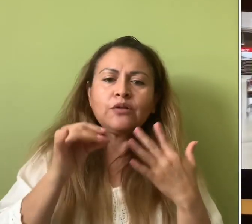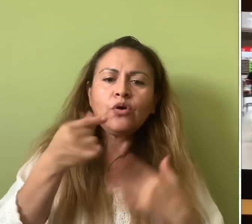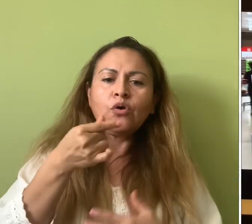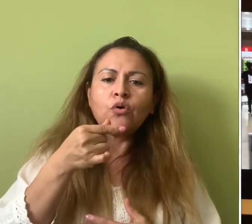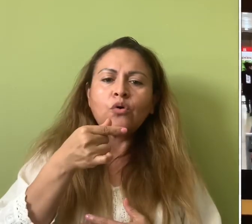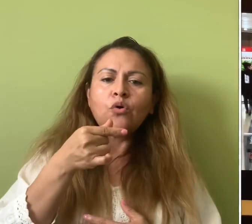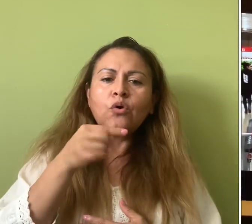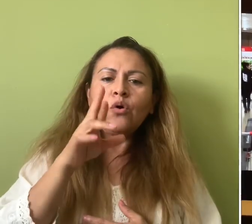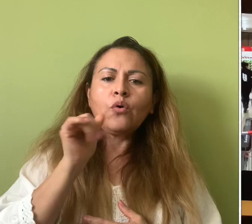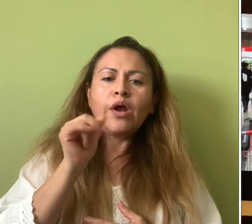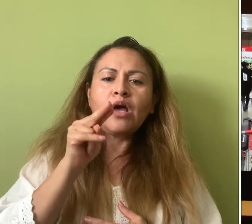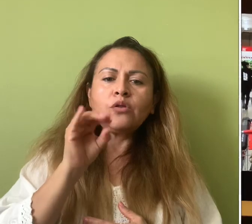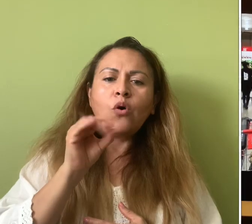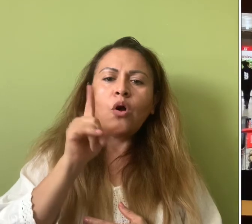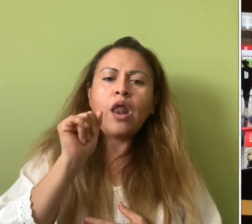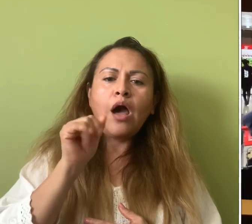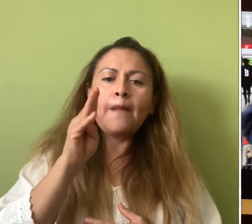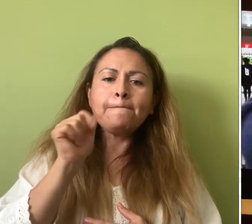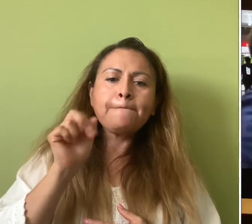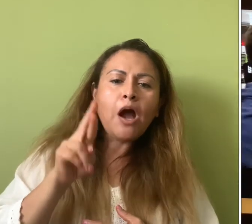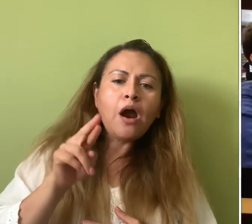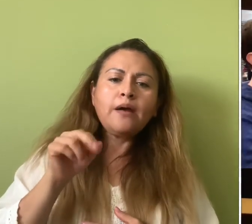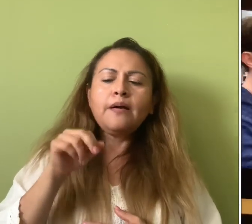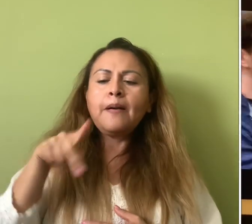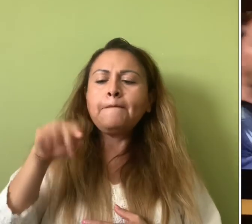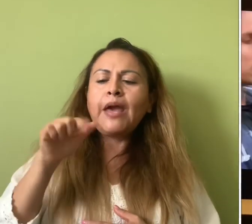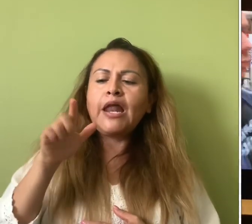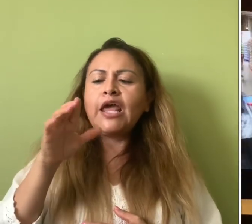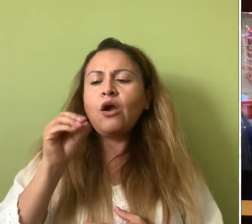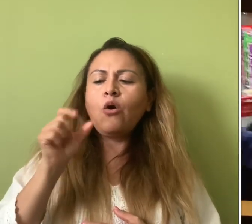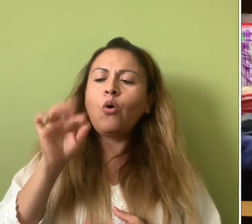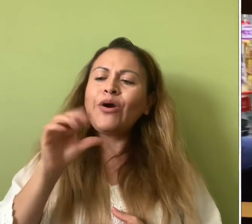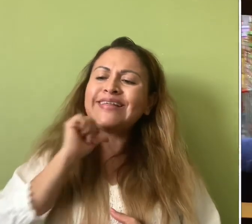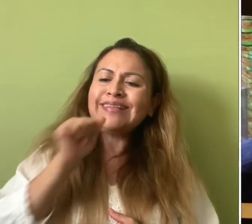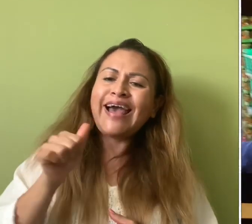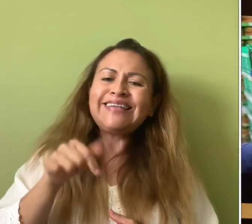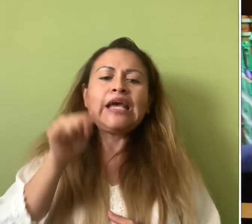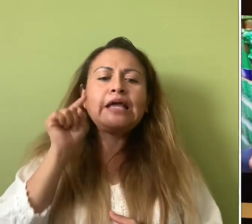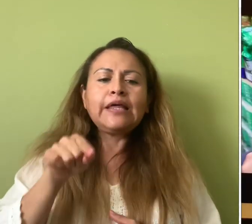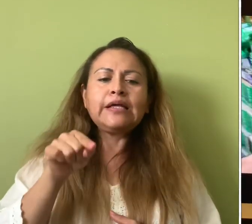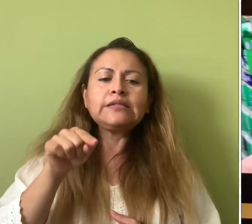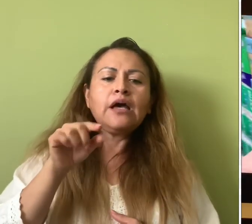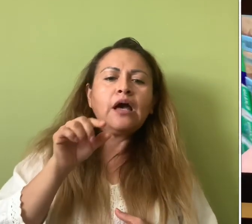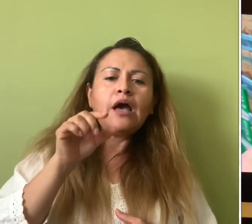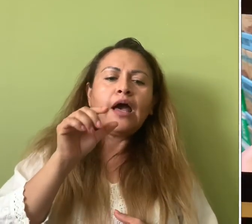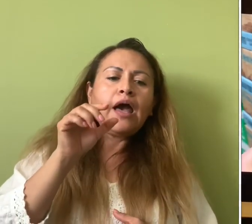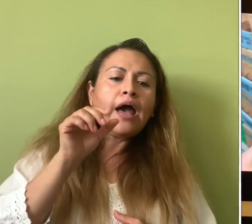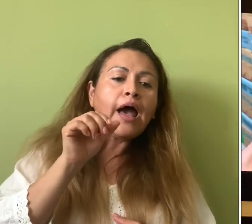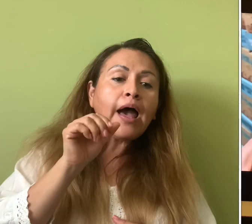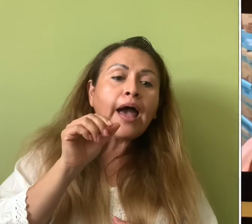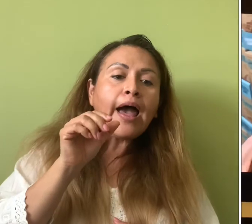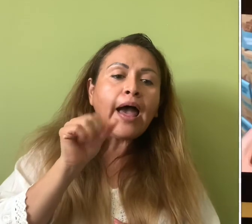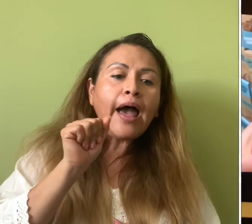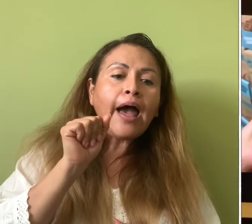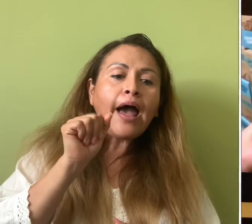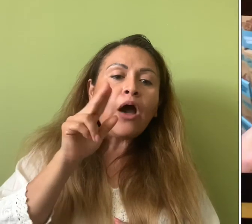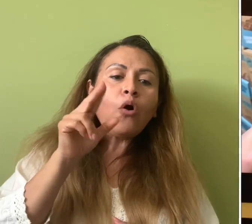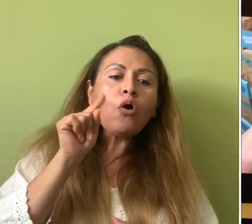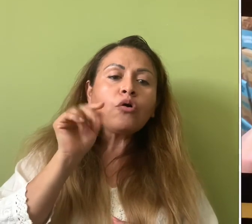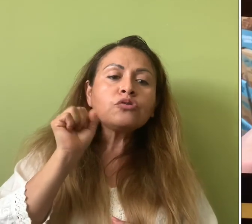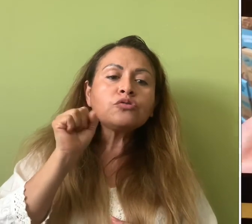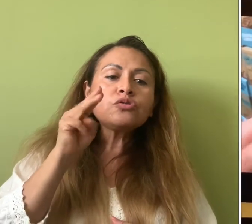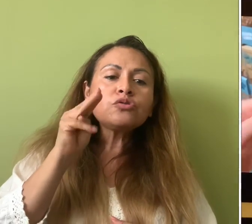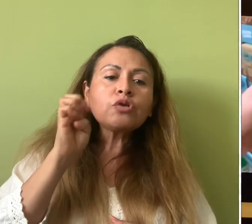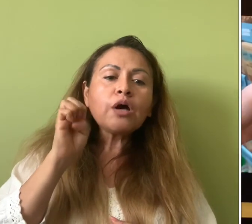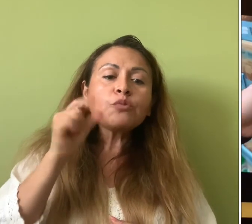bar, paleo or not, I would actually go for this one. This is Autumn's Gold grain-free paleo granola